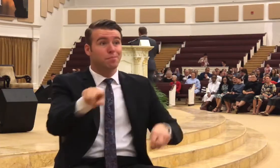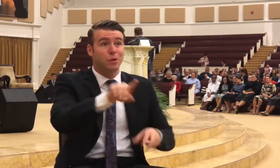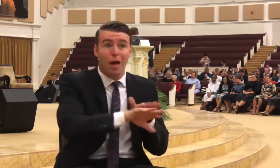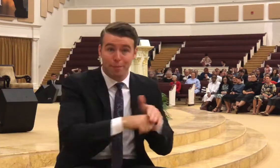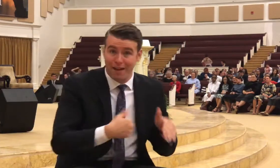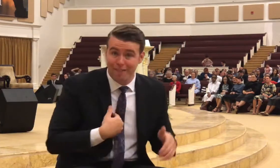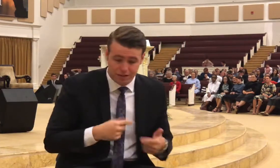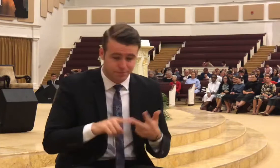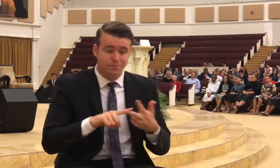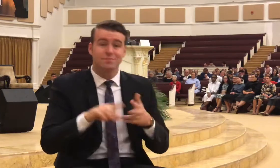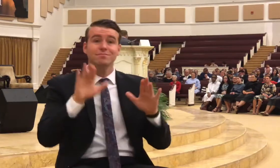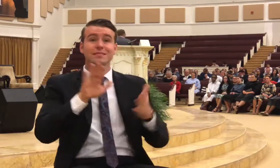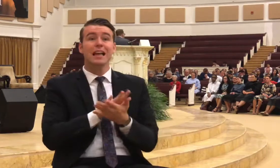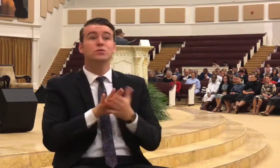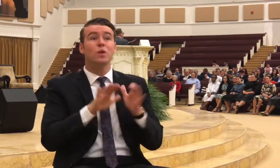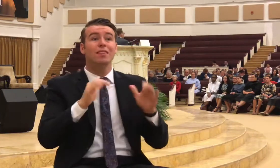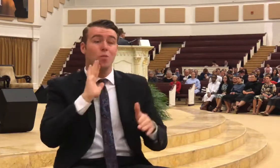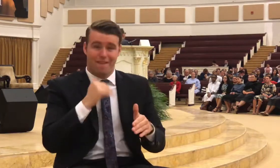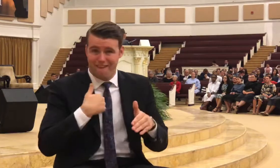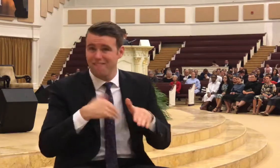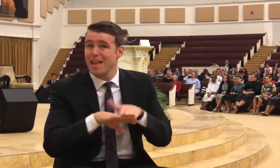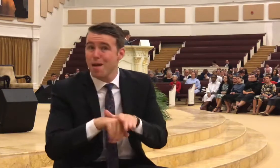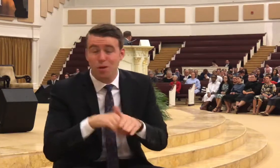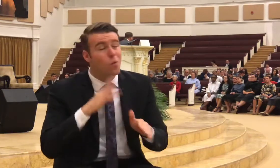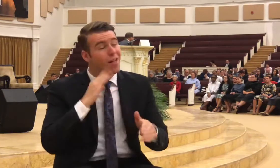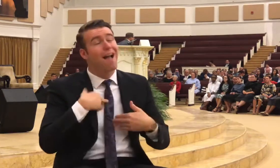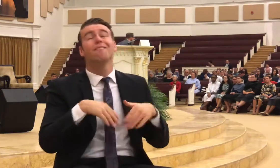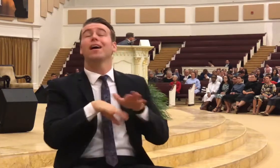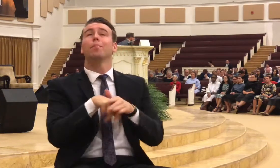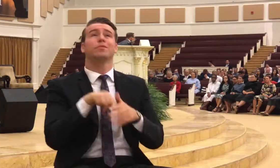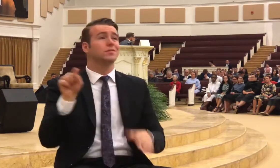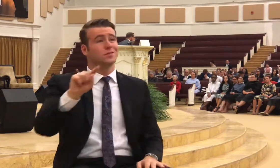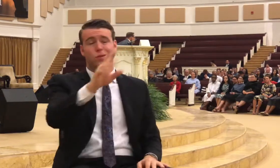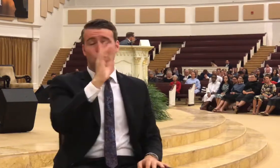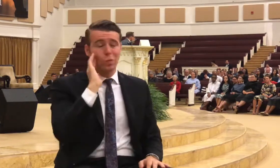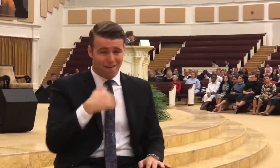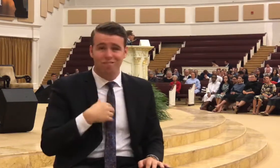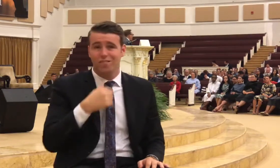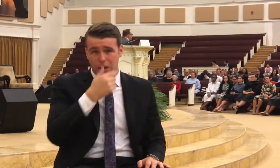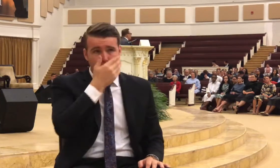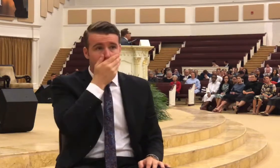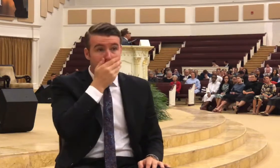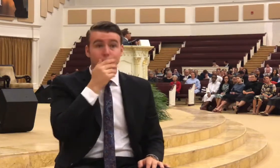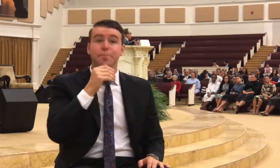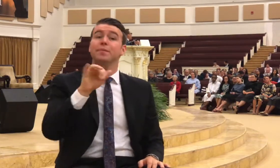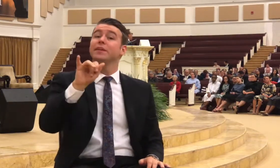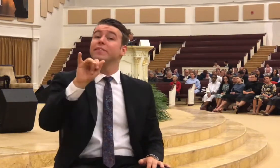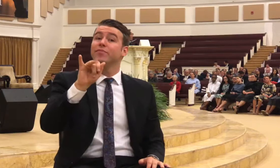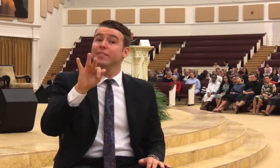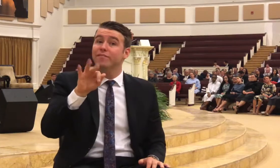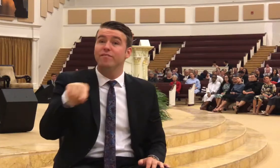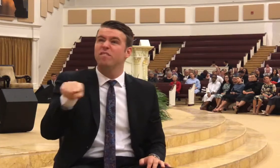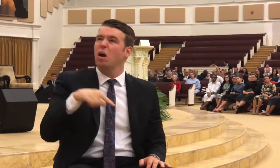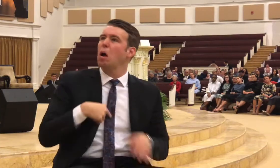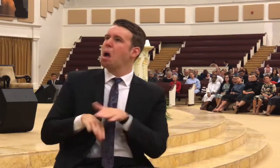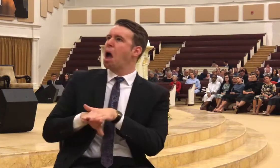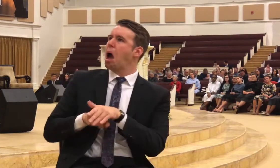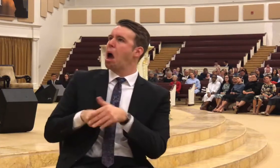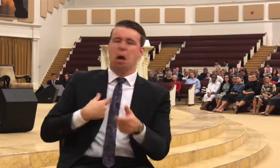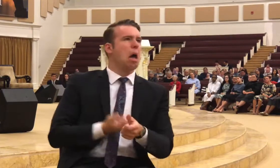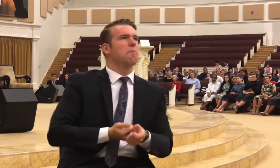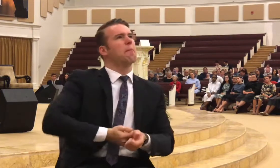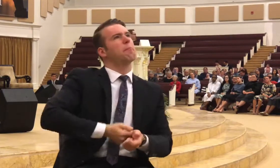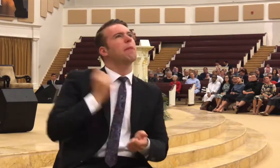going to be hypocrites in the Sunday school class. They're just going to be hypocrites. If you're going to backslide over